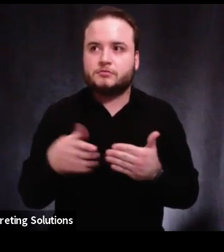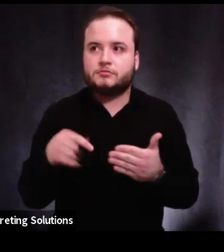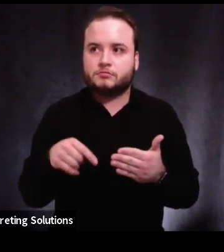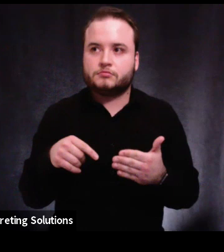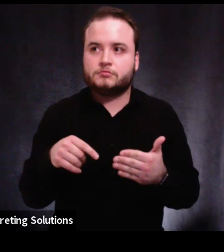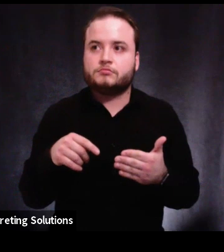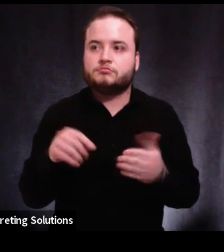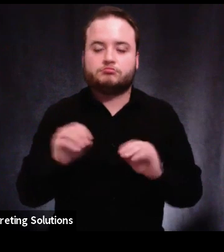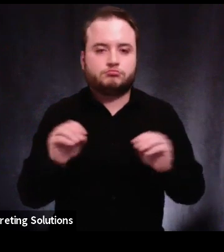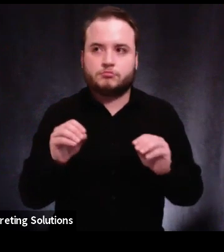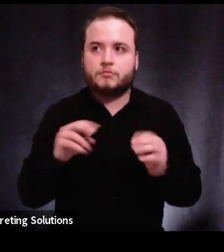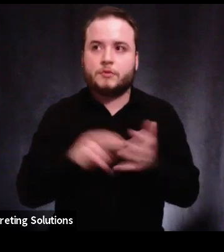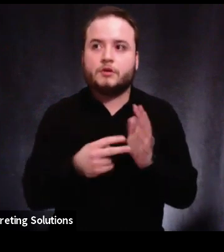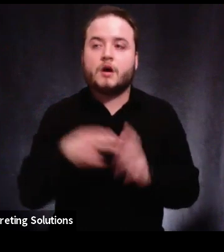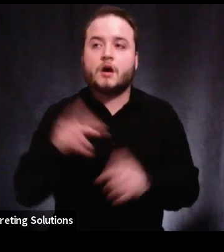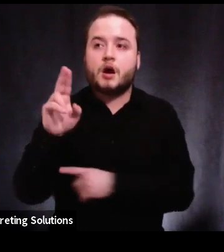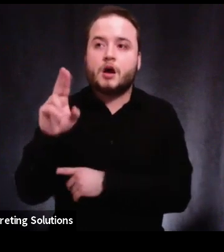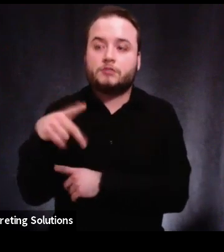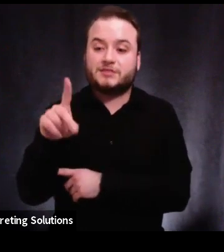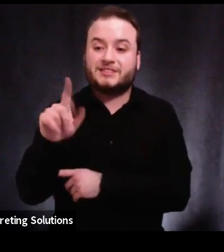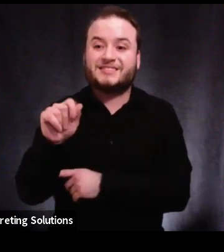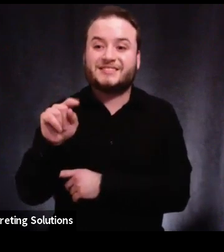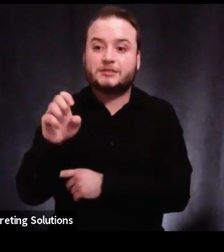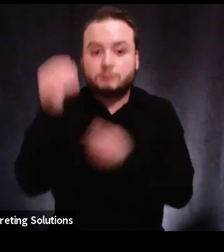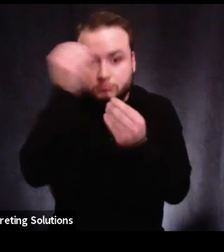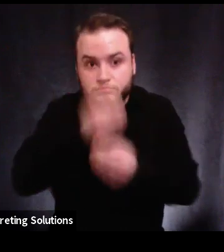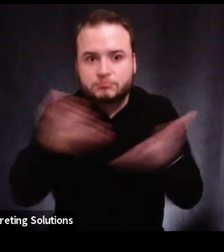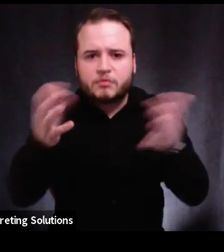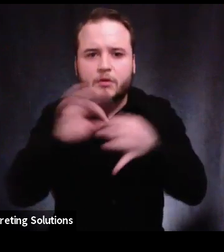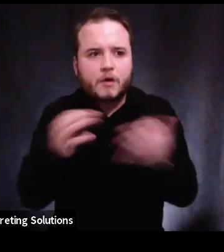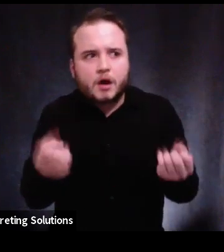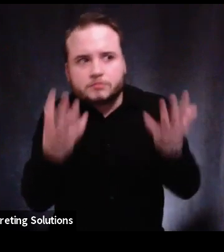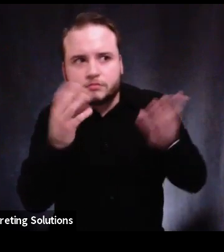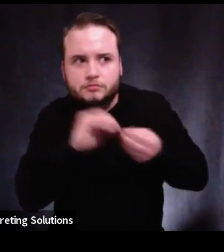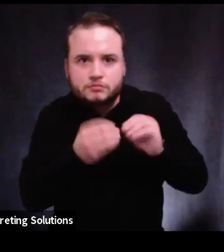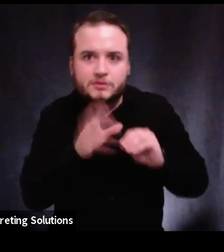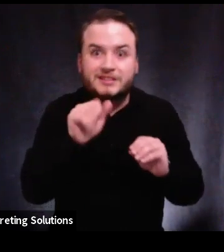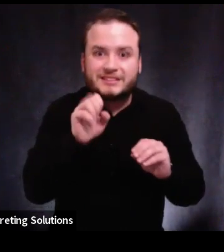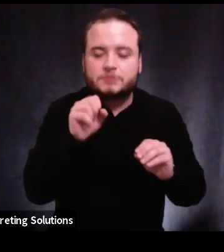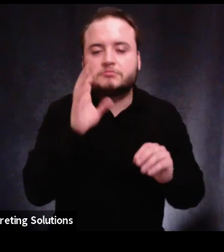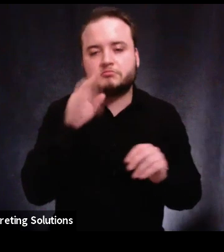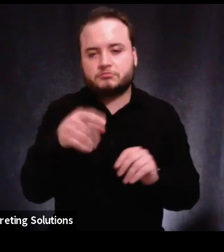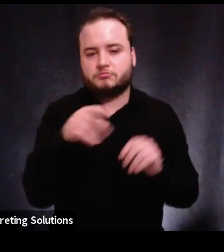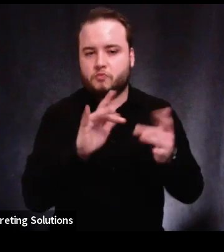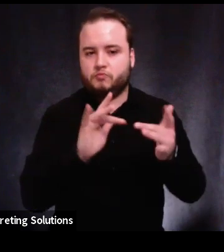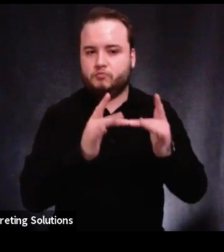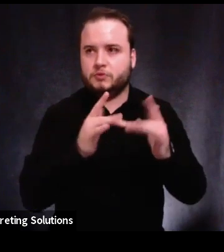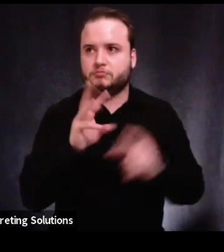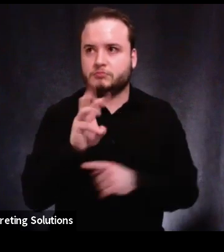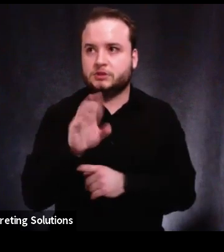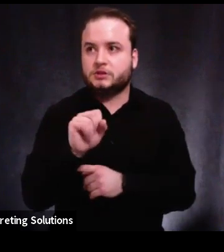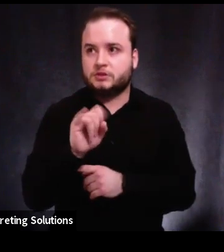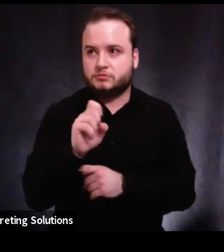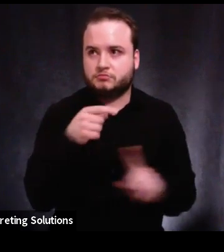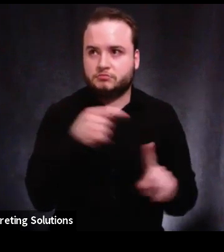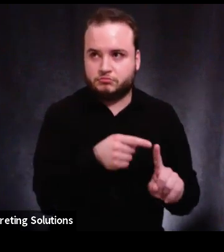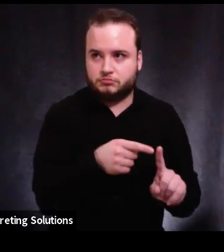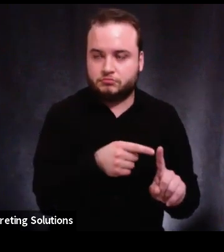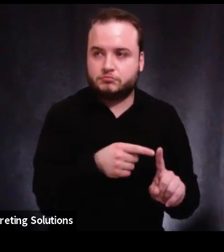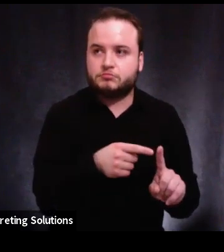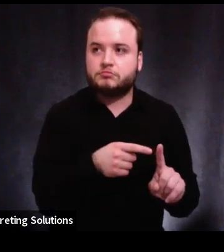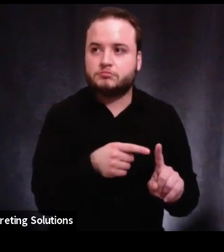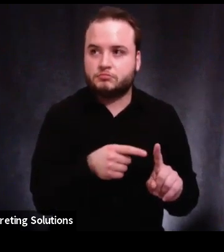that's on the website. We will be available for questions that you might have. And of course, we're available this afternoon for any follow-up based on today's information.